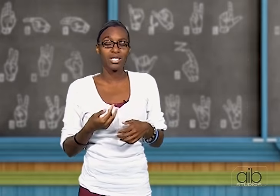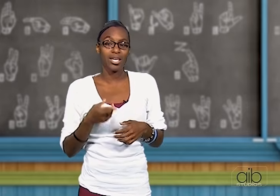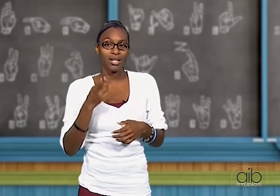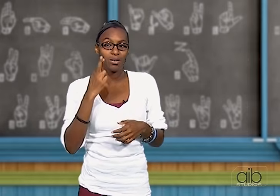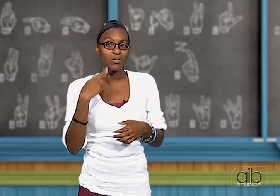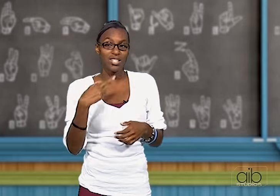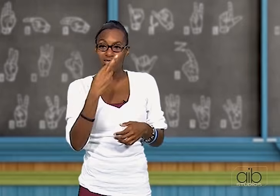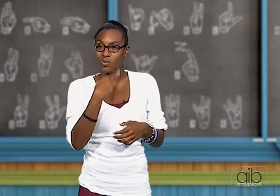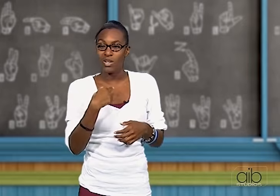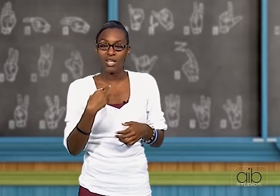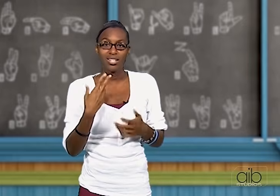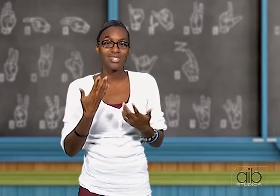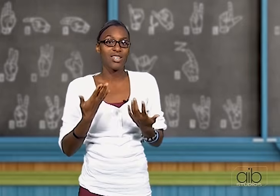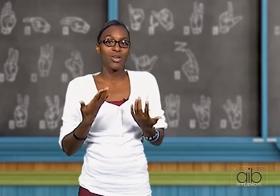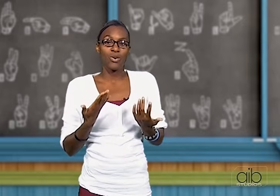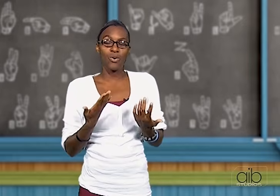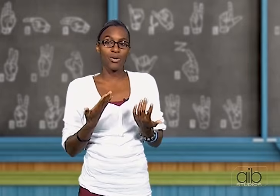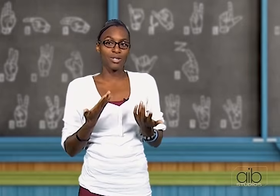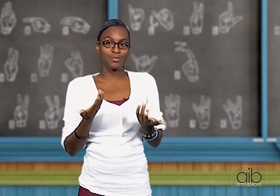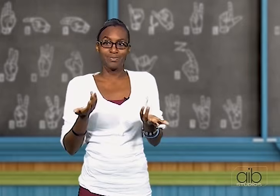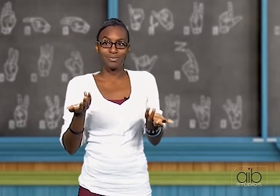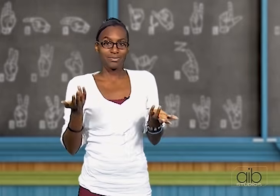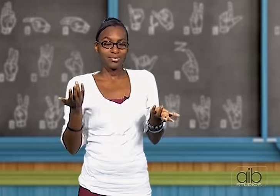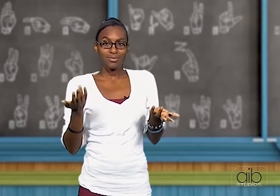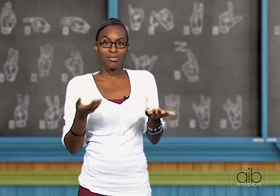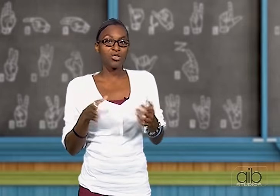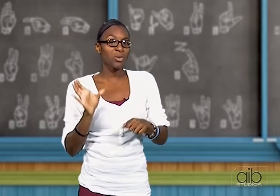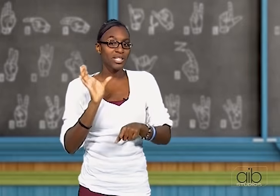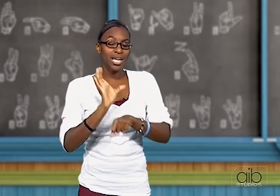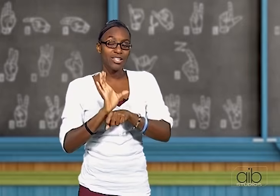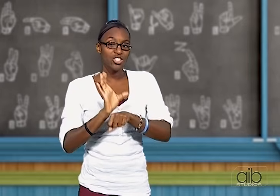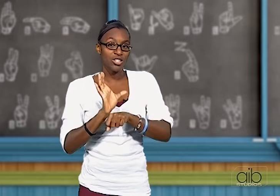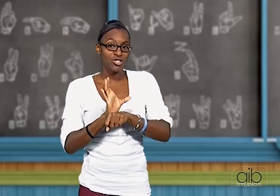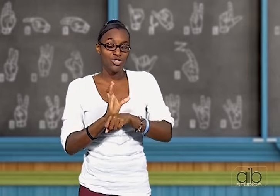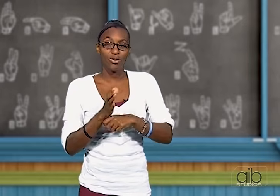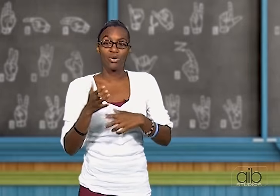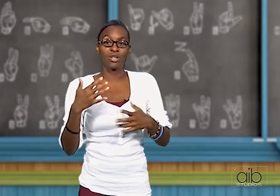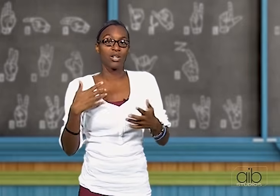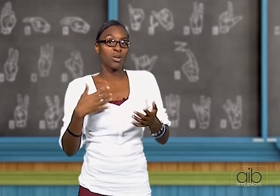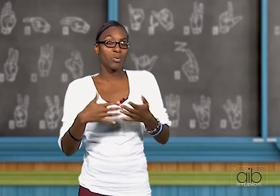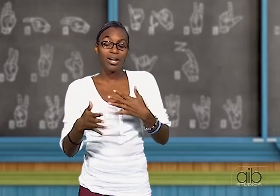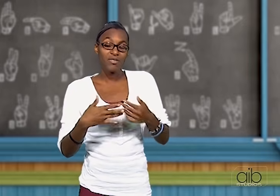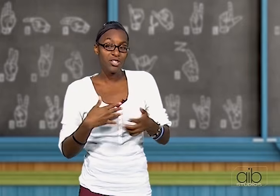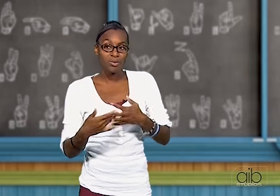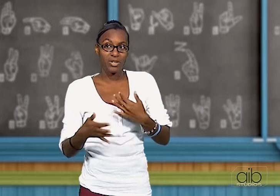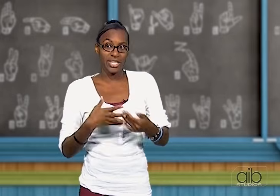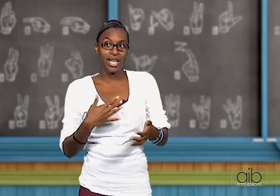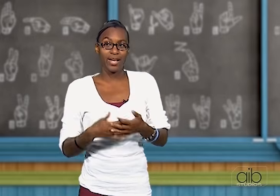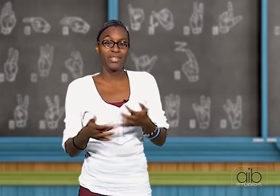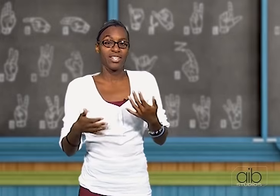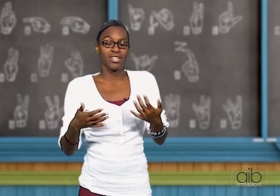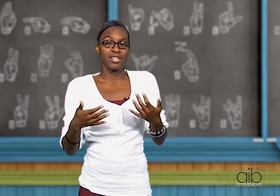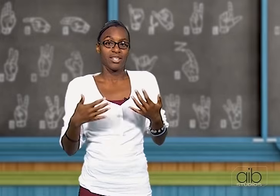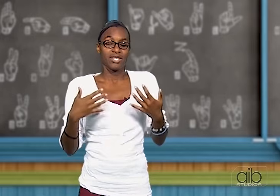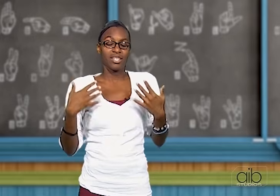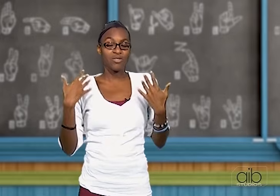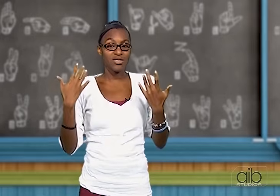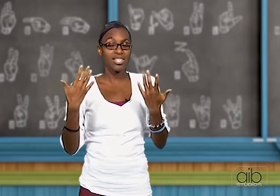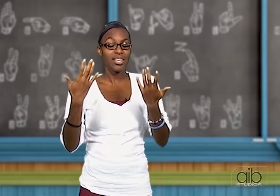at a restaurant or you're working at a church or wherever you're working at, if you see a